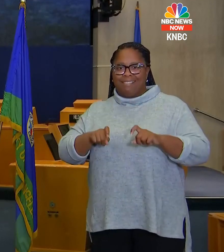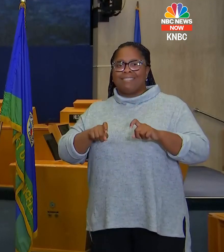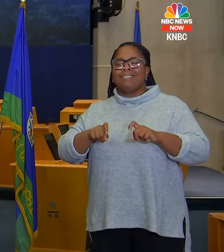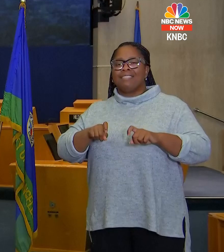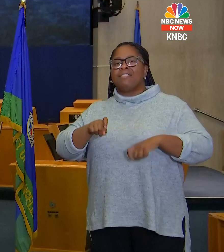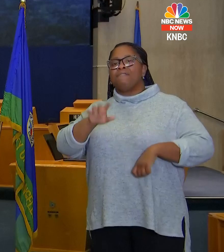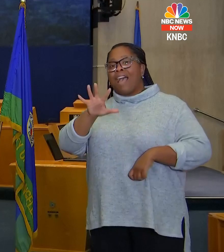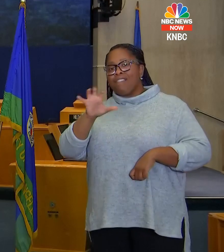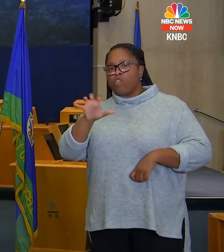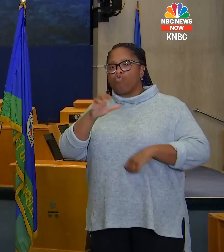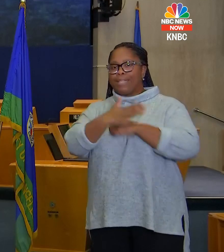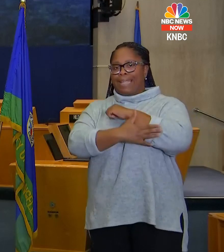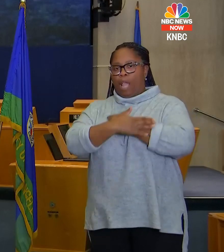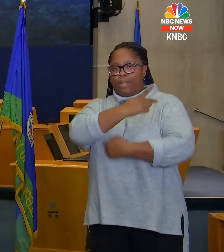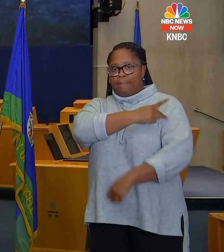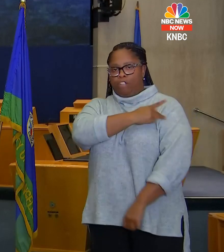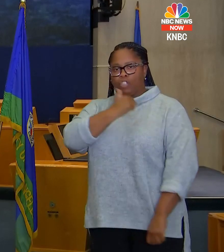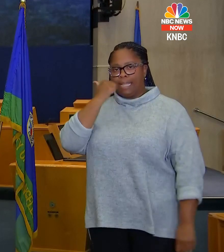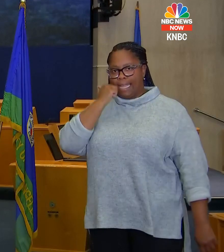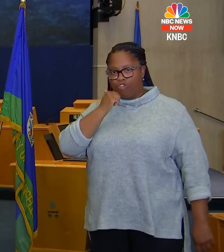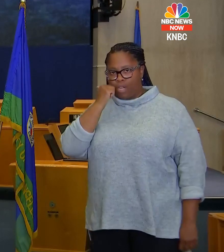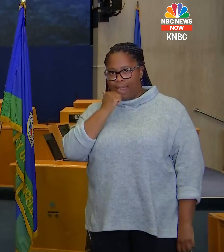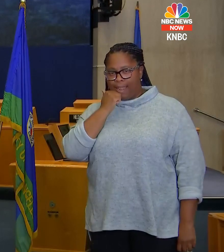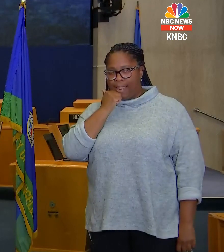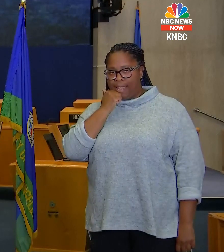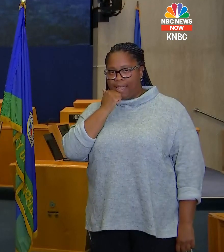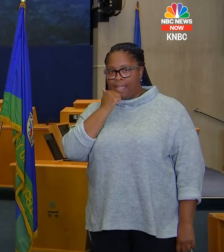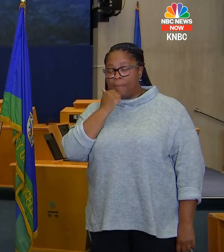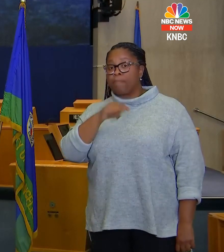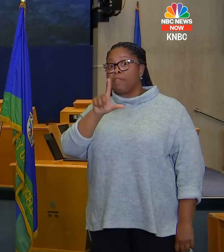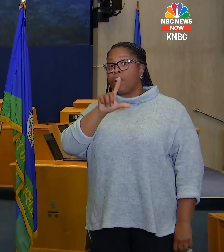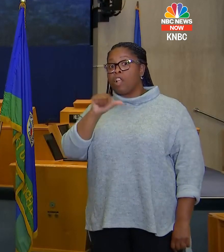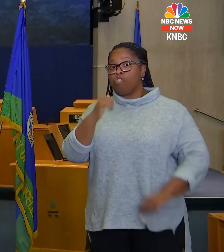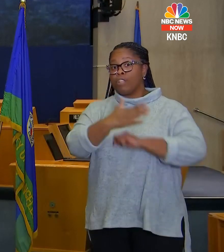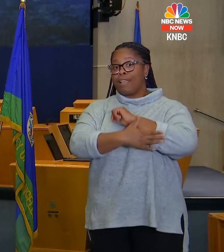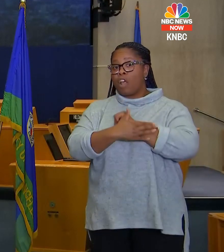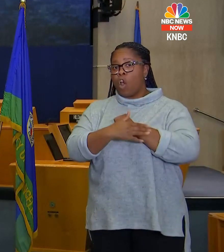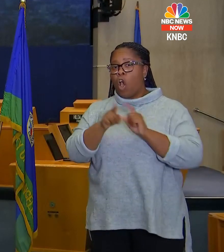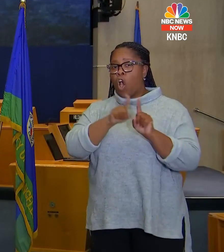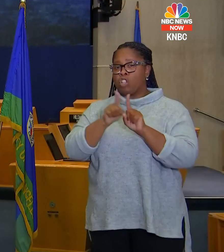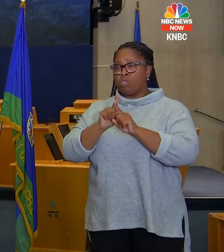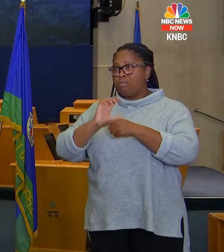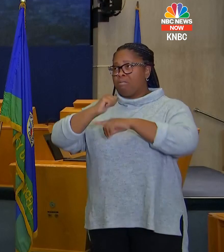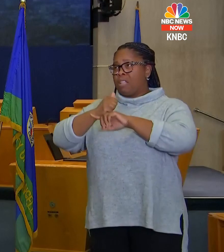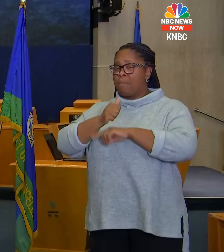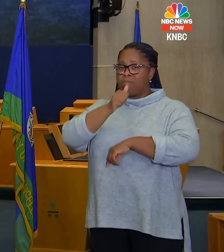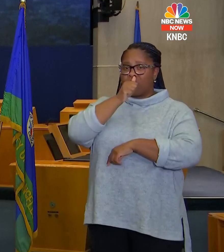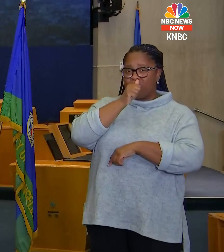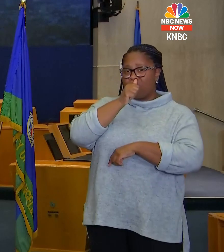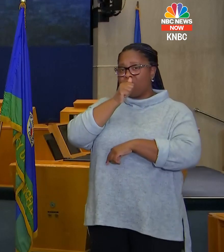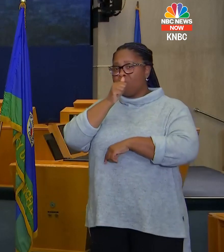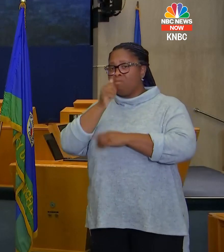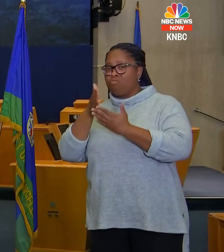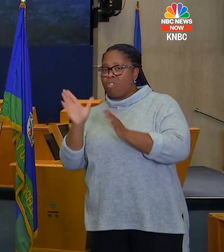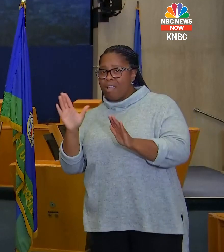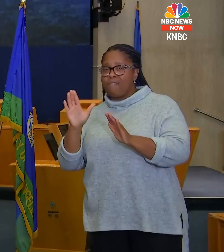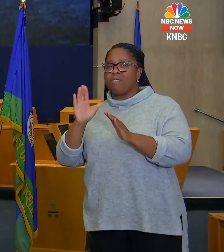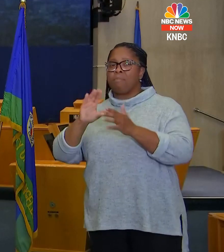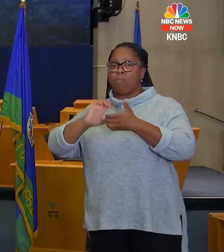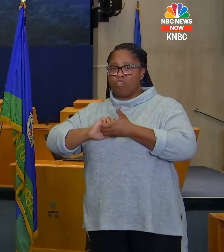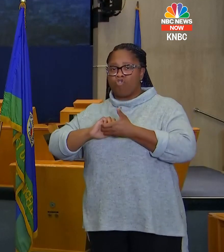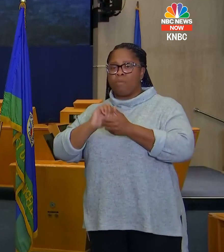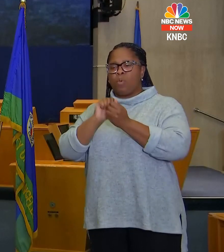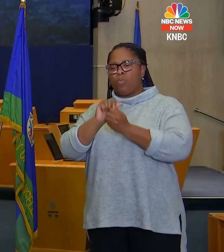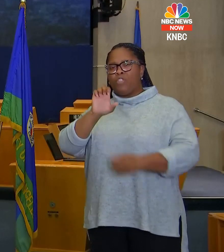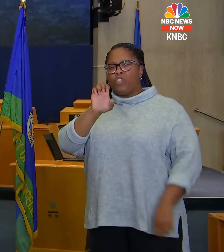day. In addition, Los Angeles County has secured a public-private partnership with Curative in San Dimas.